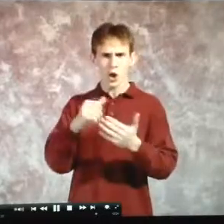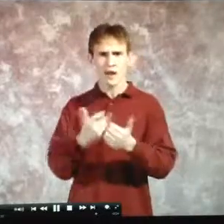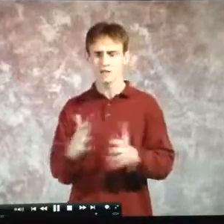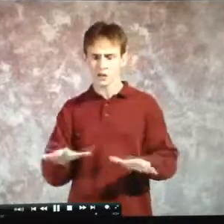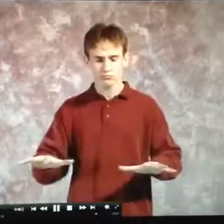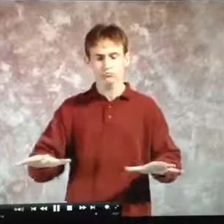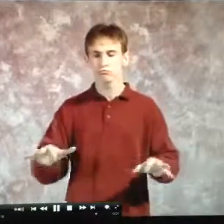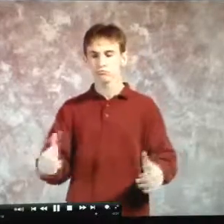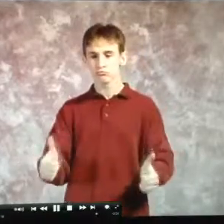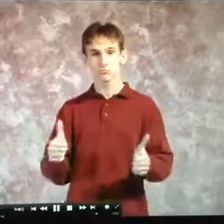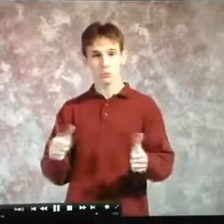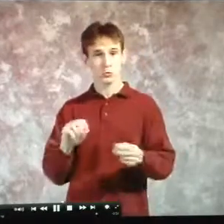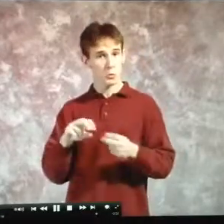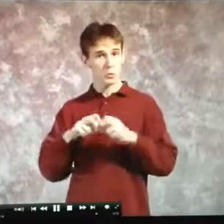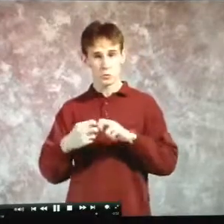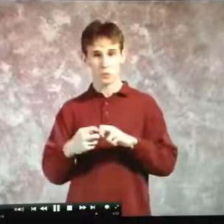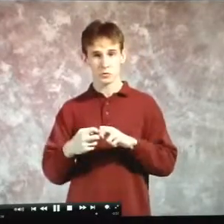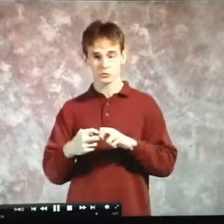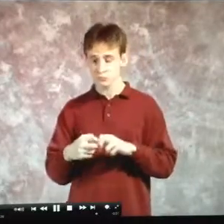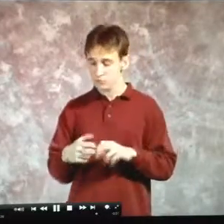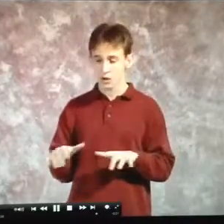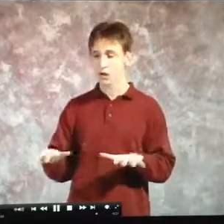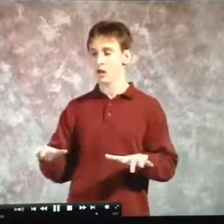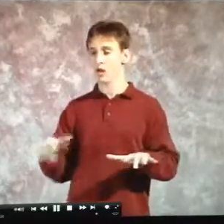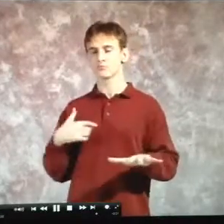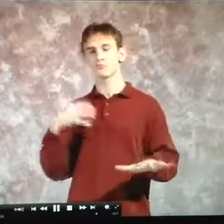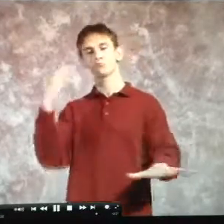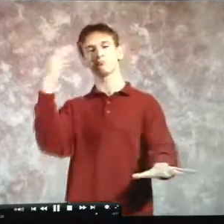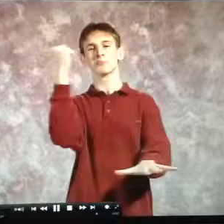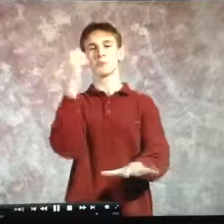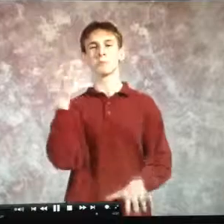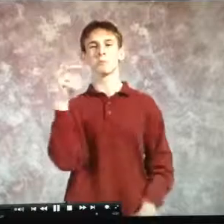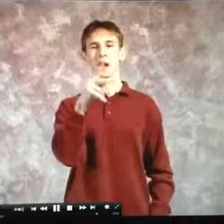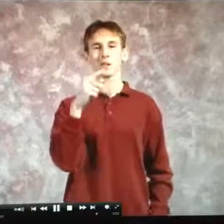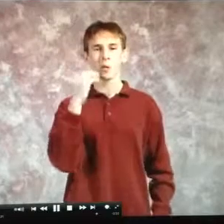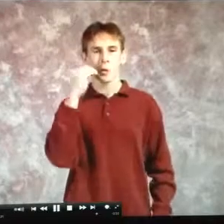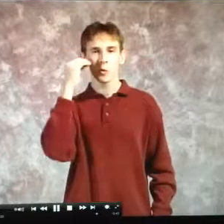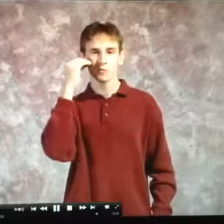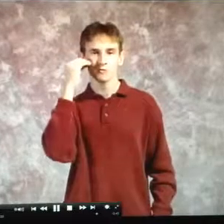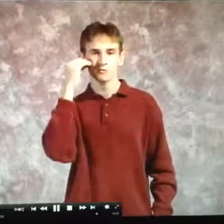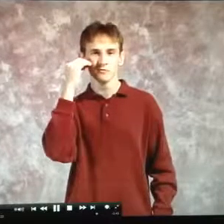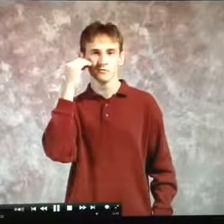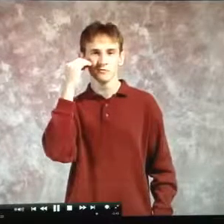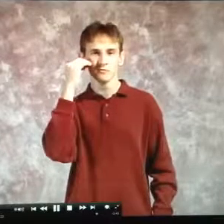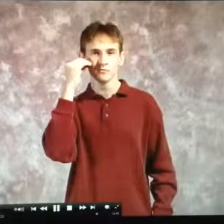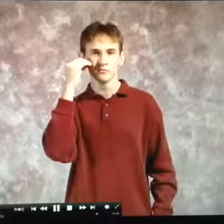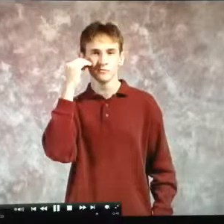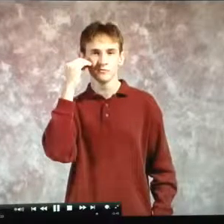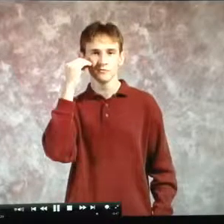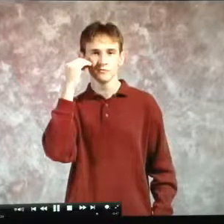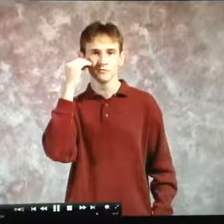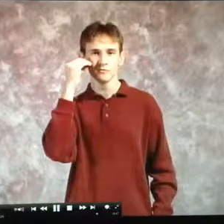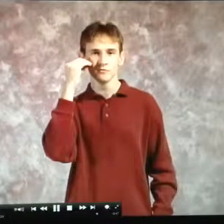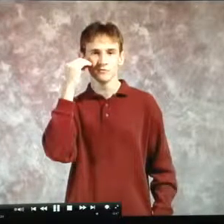stayed there and learned everything we could, and no problems there. And then we went back home after that.